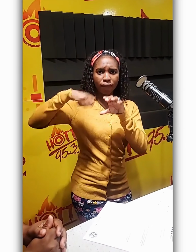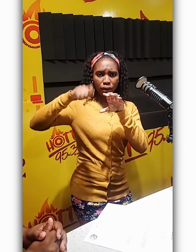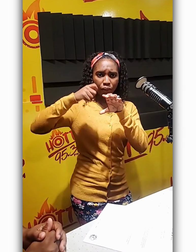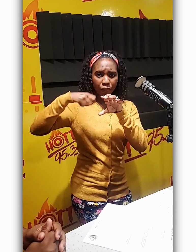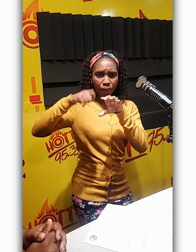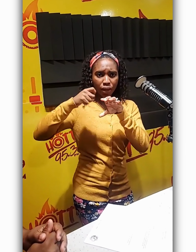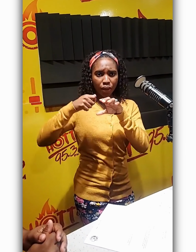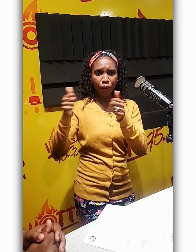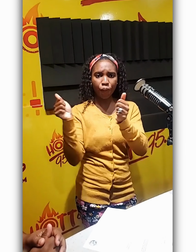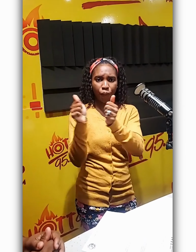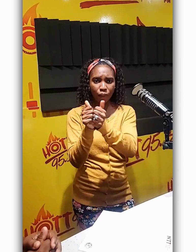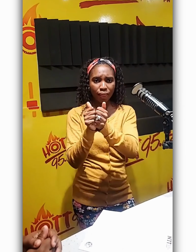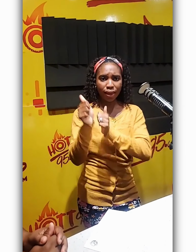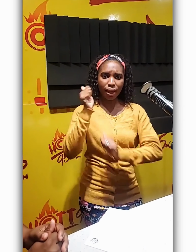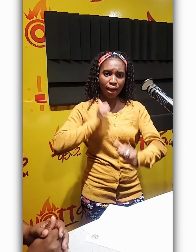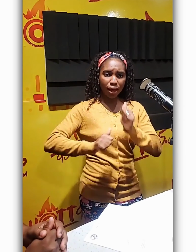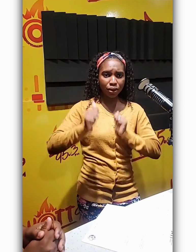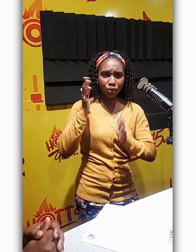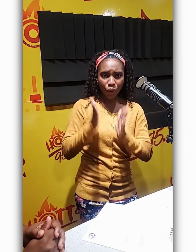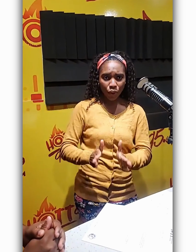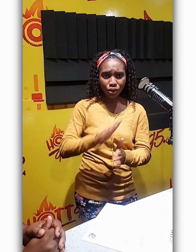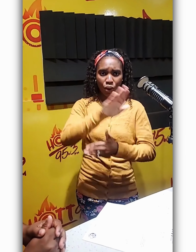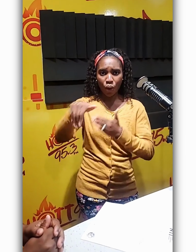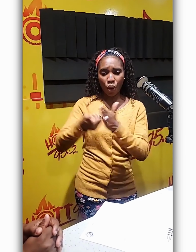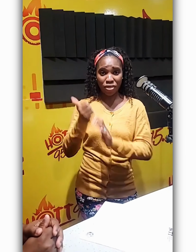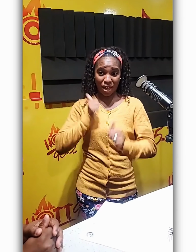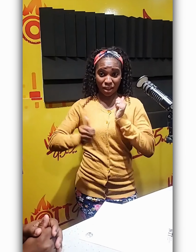with actors, and all the actors was deaf.